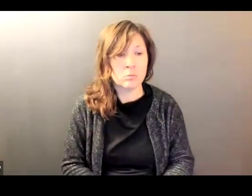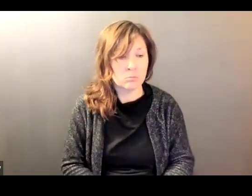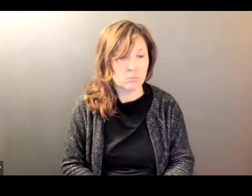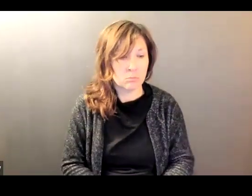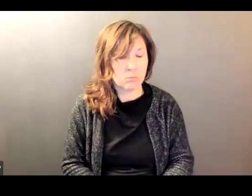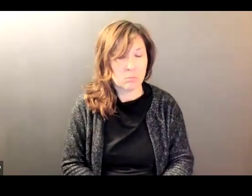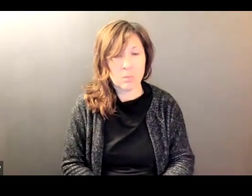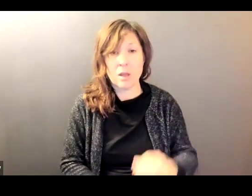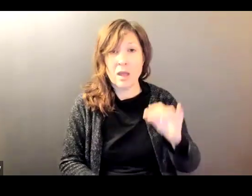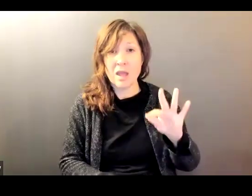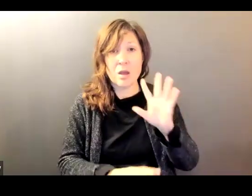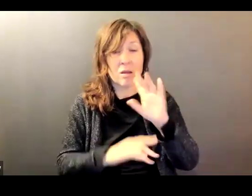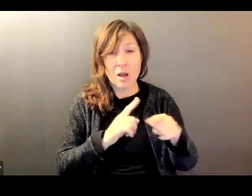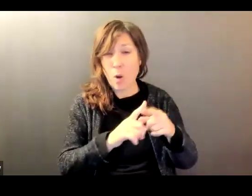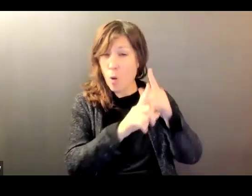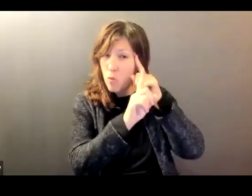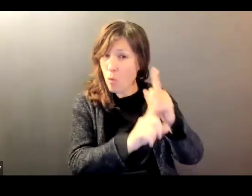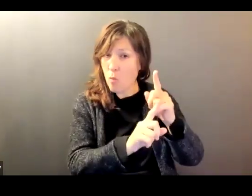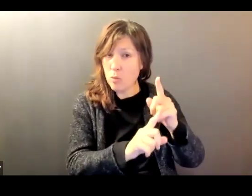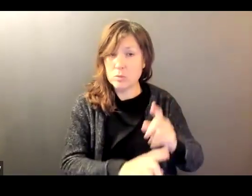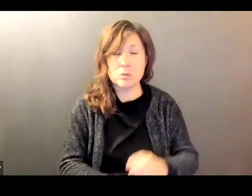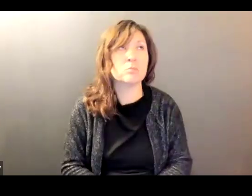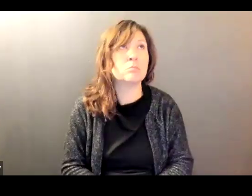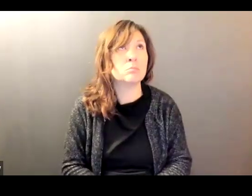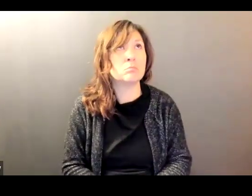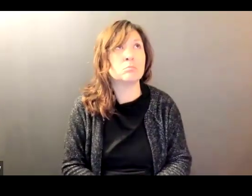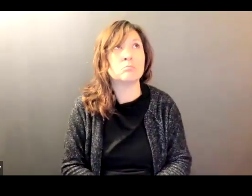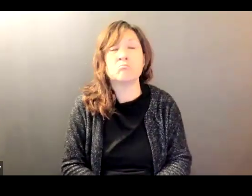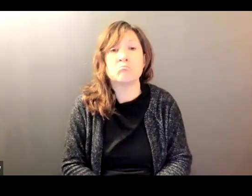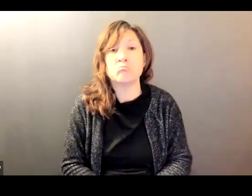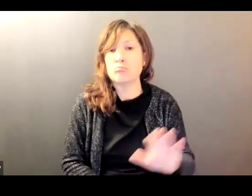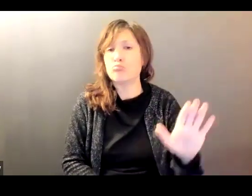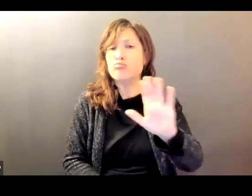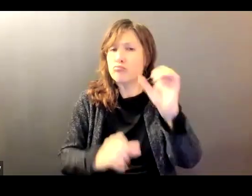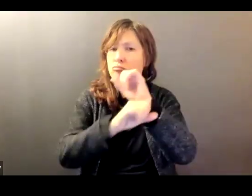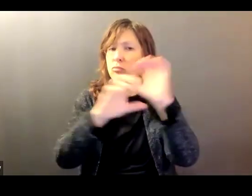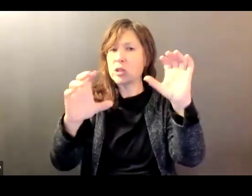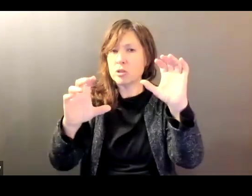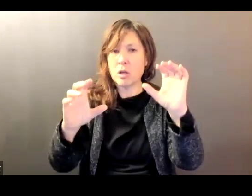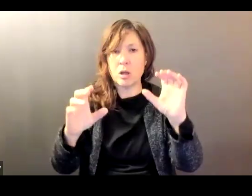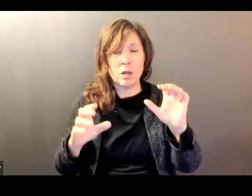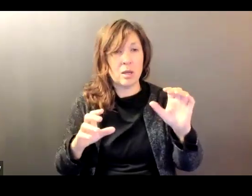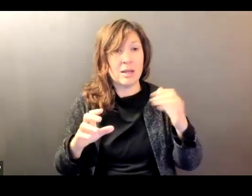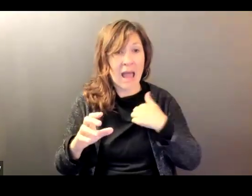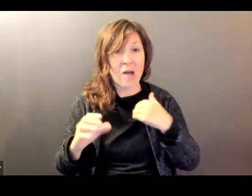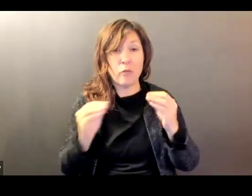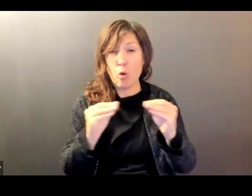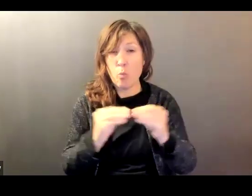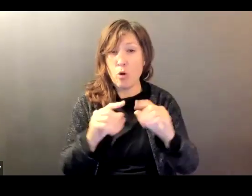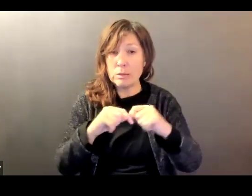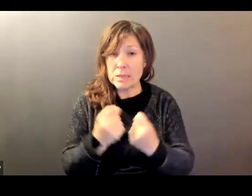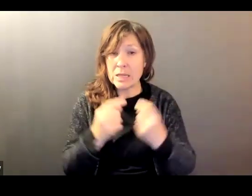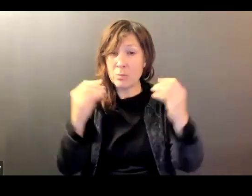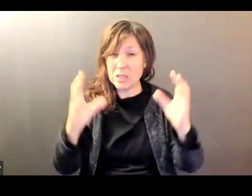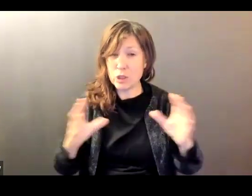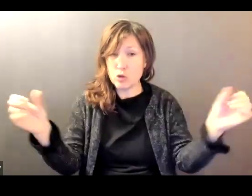goal setting, et cetera. What's the kind of vision or plan for the presence of co-teaching at